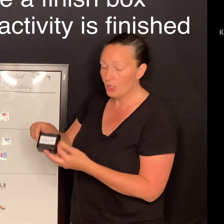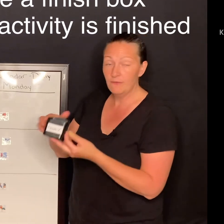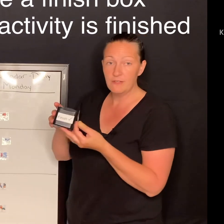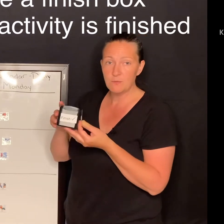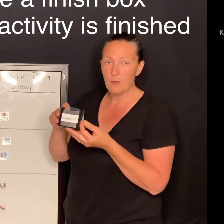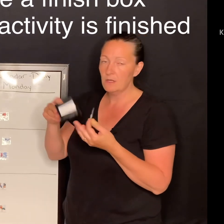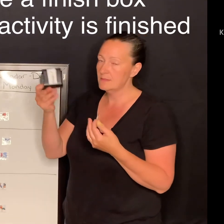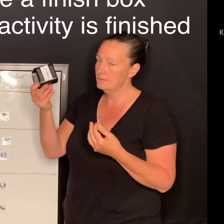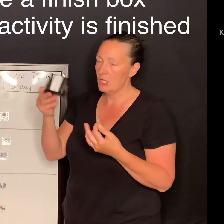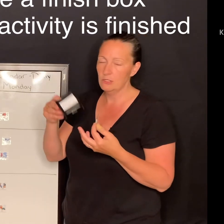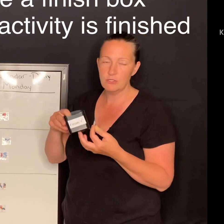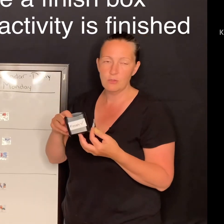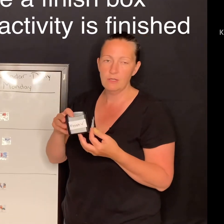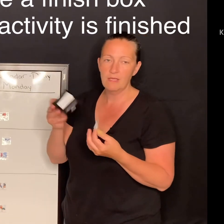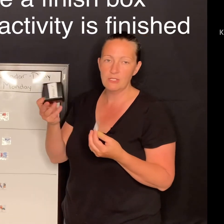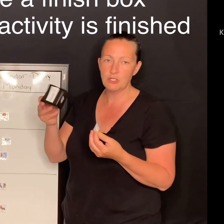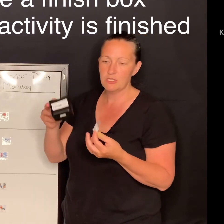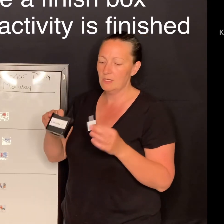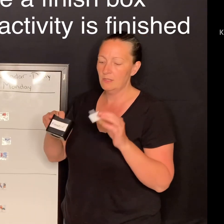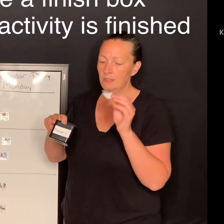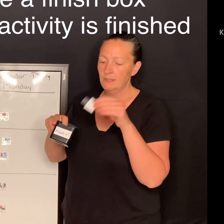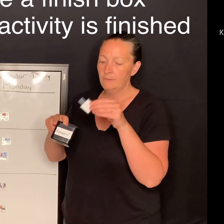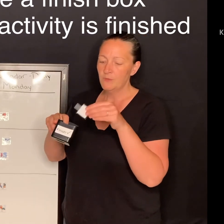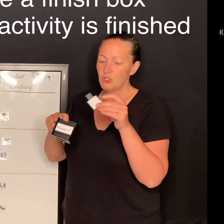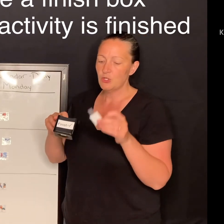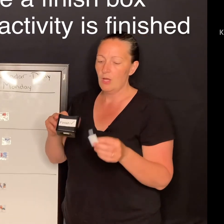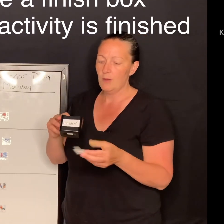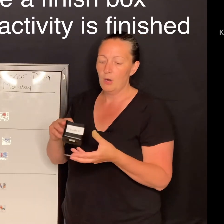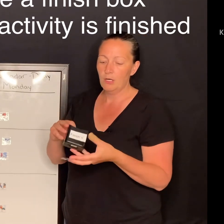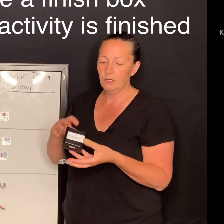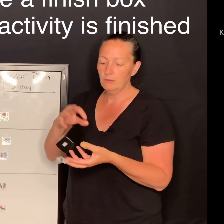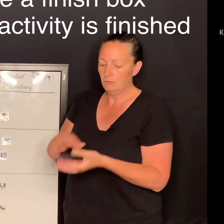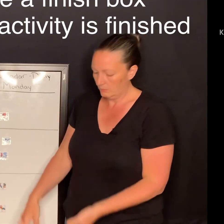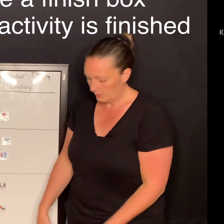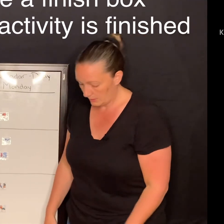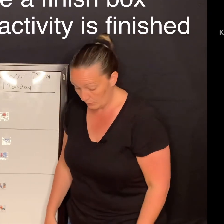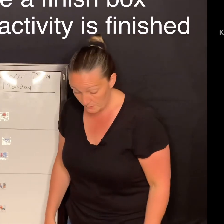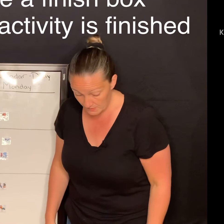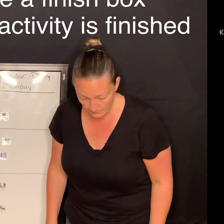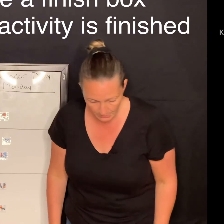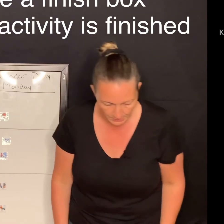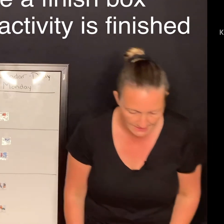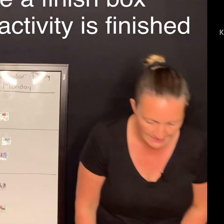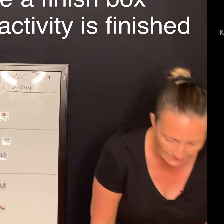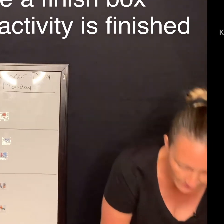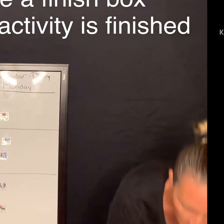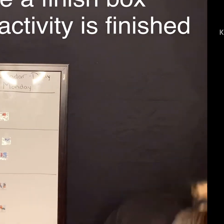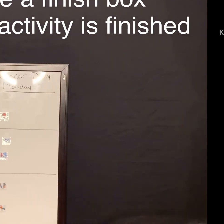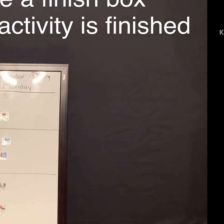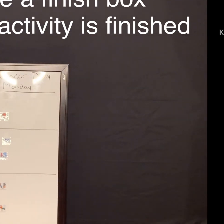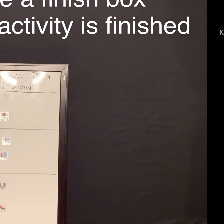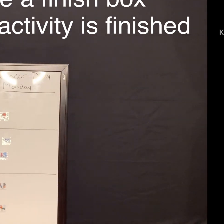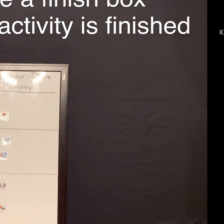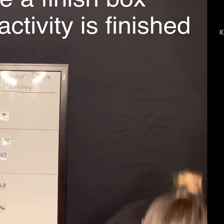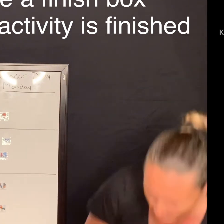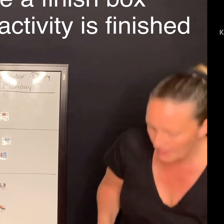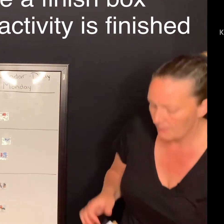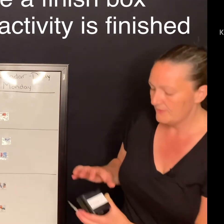finished box, dollar store. It's just a marker container with a magnet on it, and we've got the